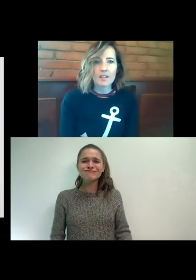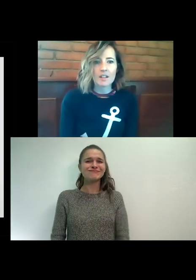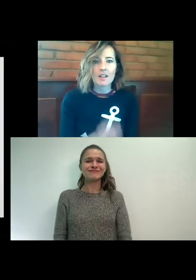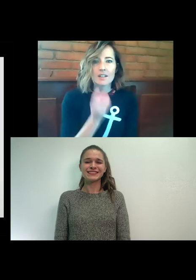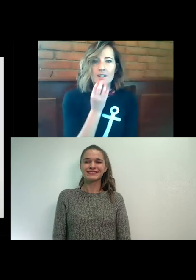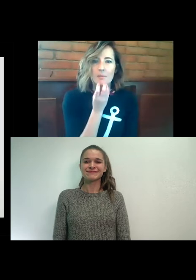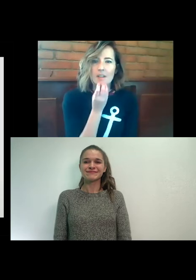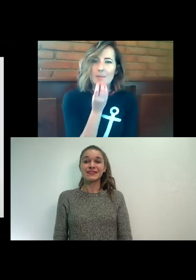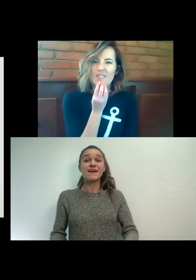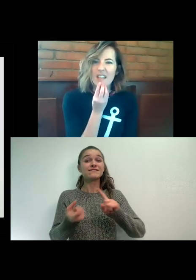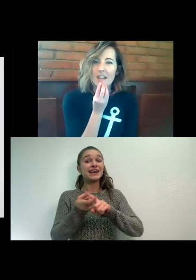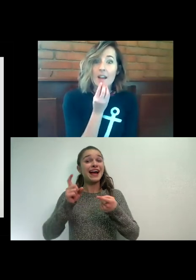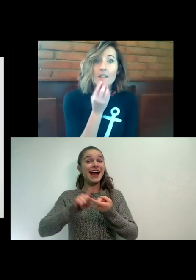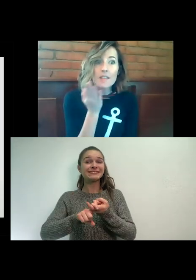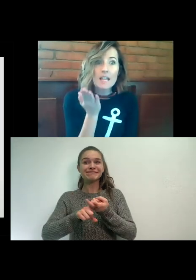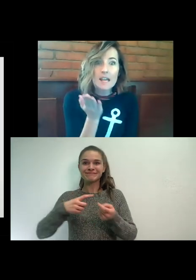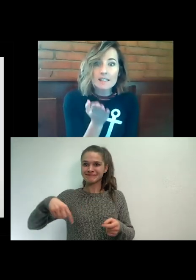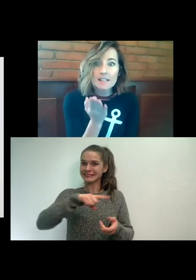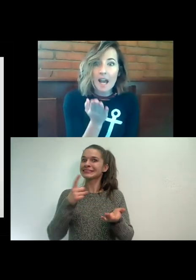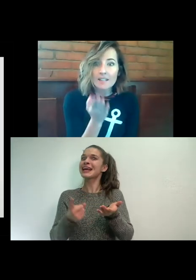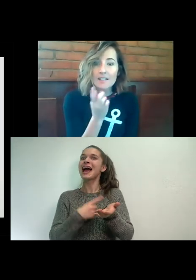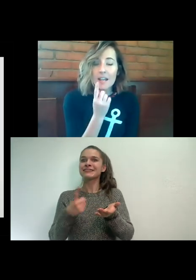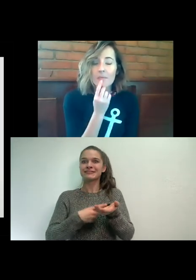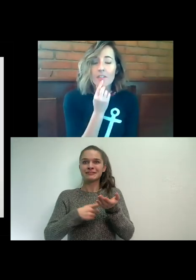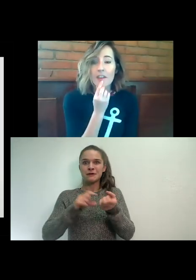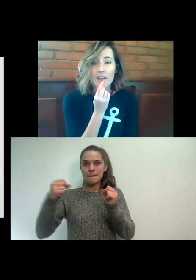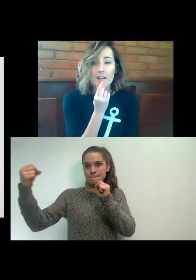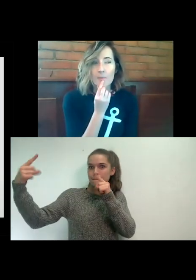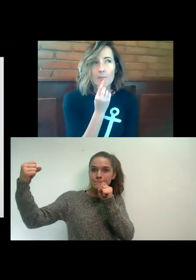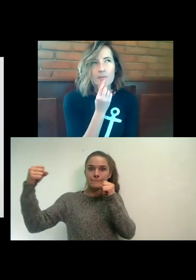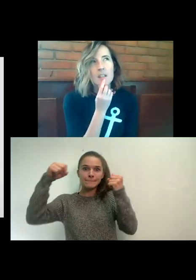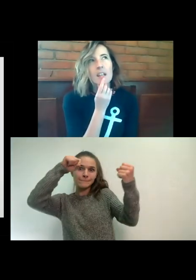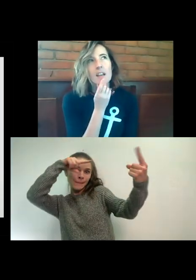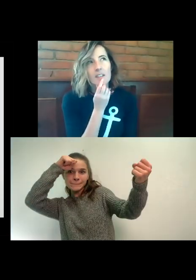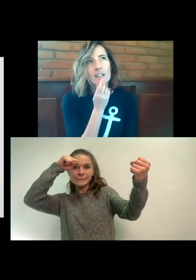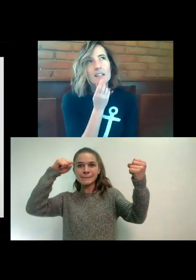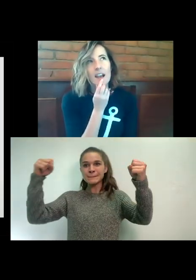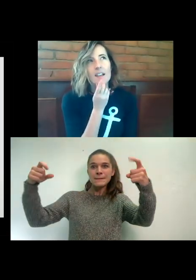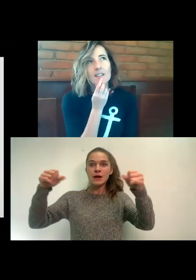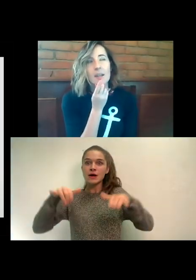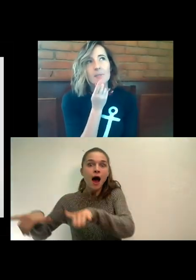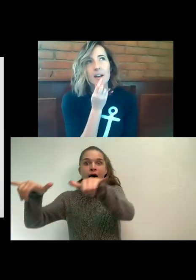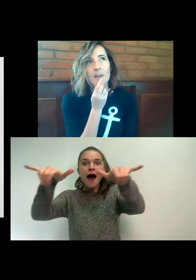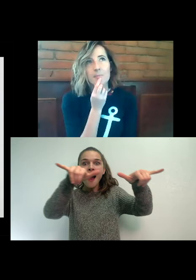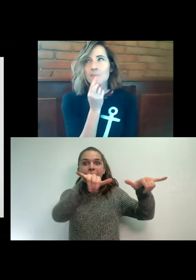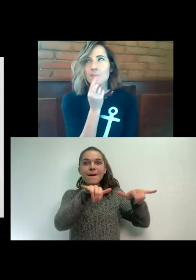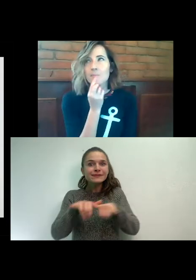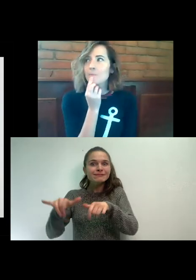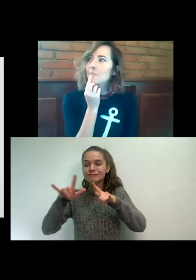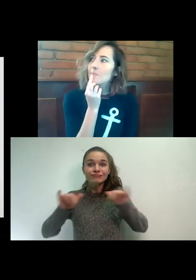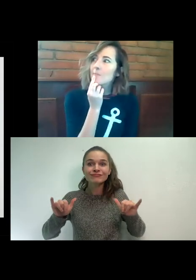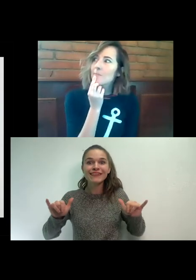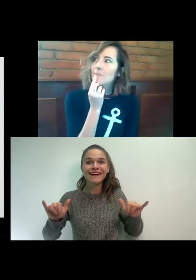Friends sometimes think the exact same thing at the exact same time.